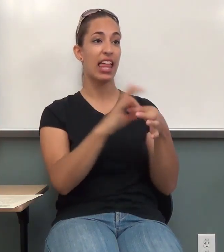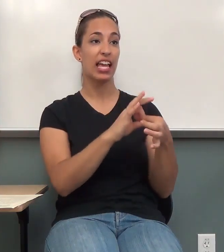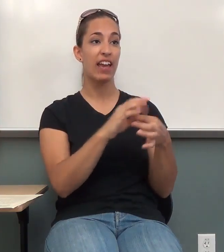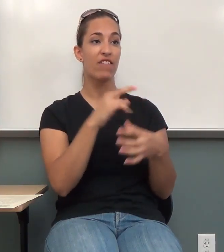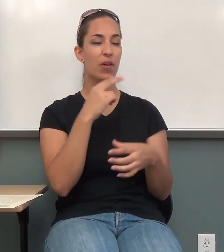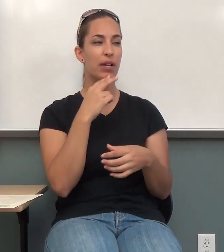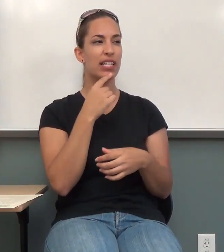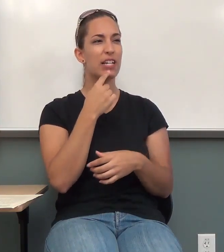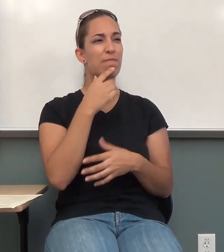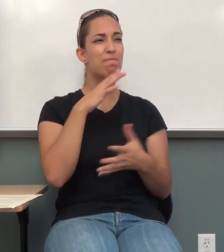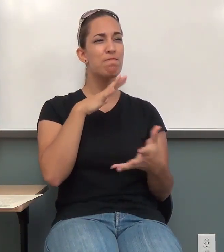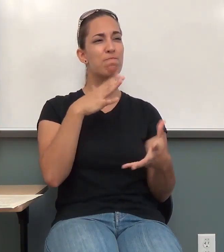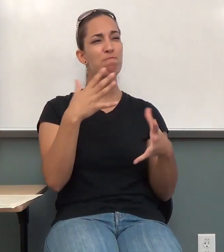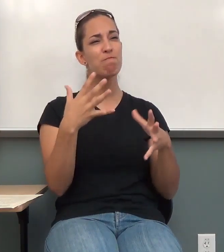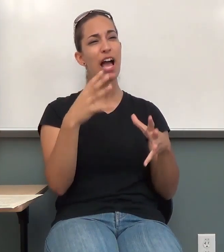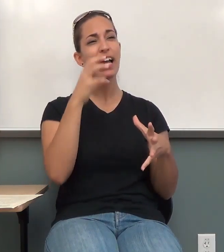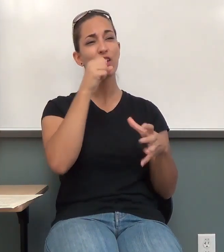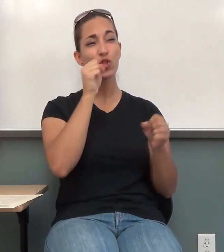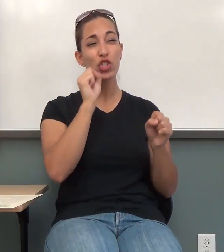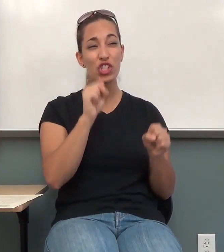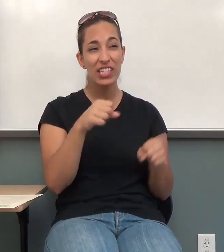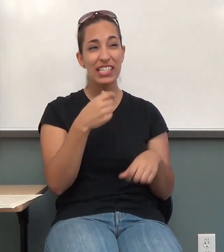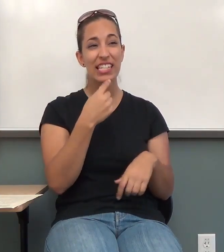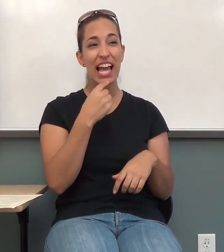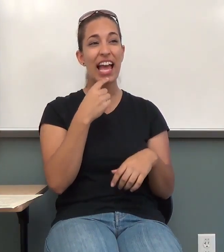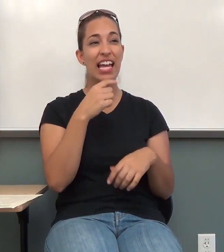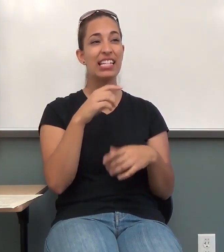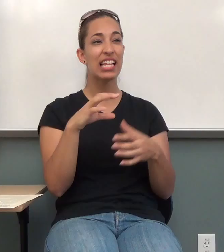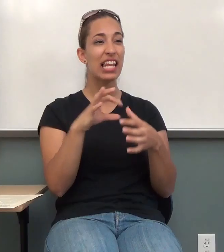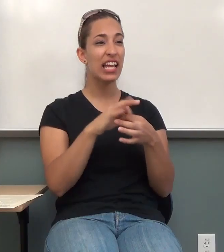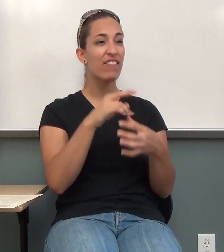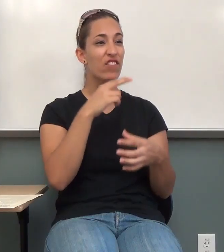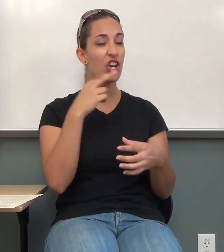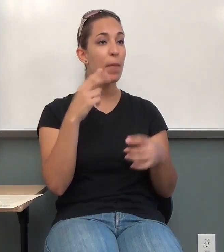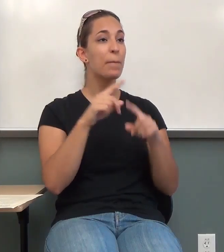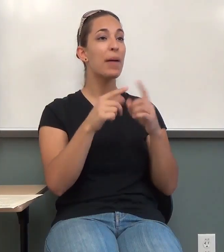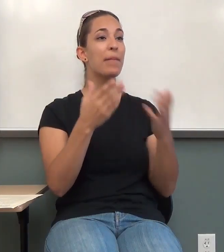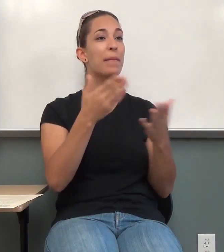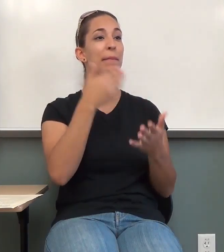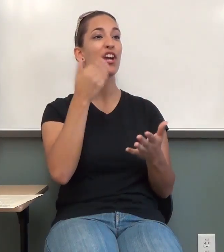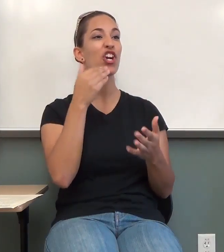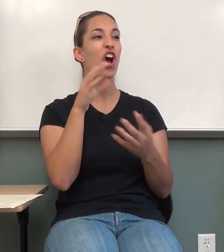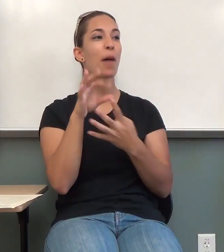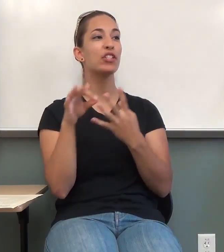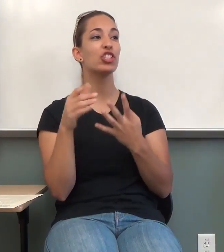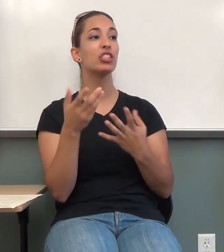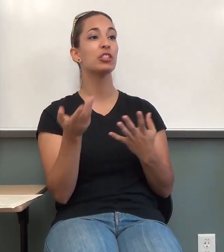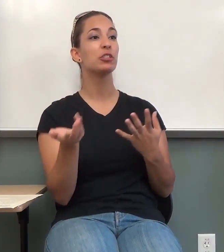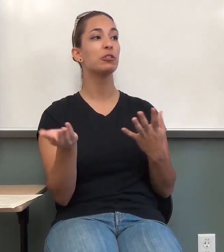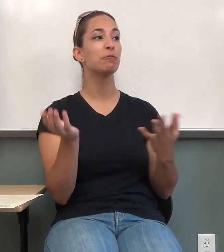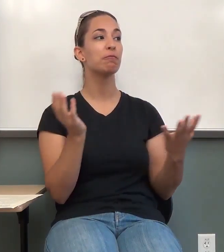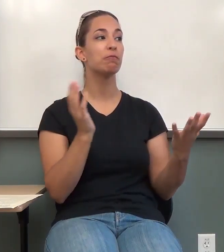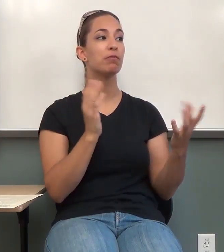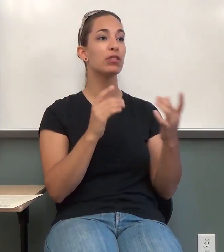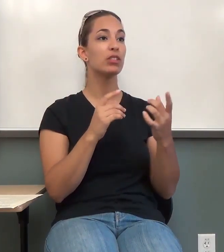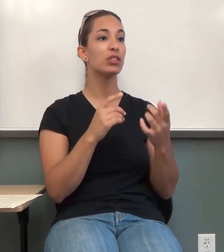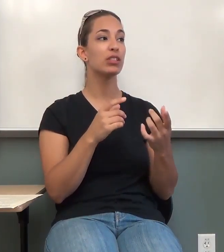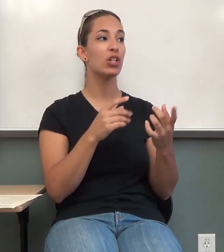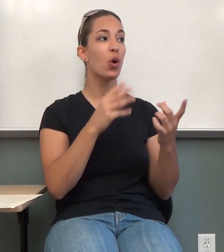Yeah, I guess we could say is a linking verb, but I think there might be some better options there. Is. Will jump. Will jump?